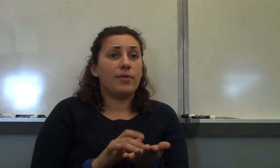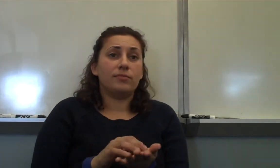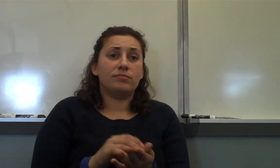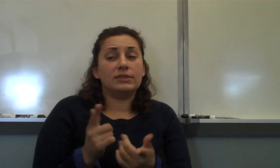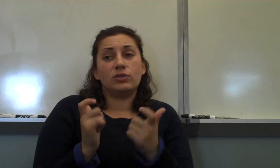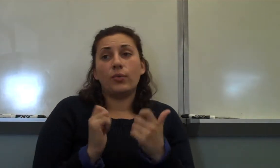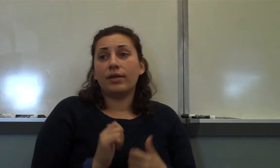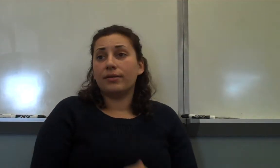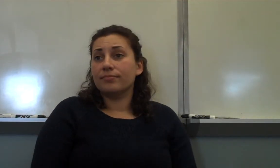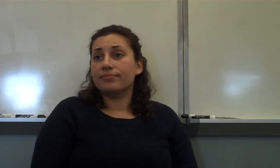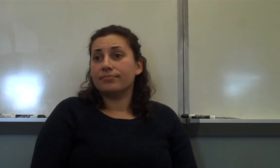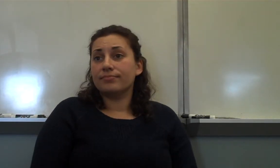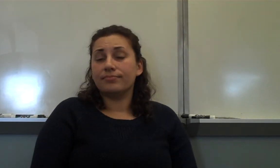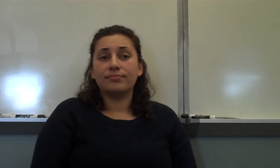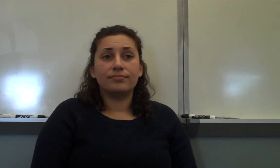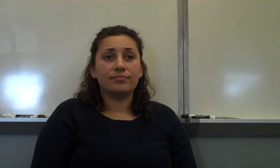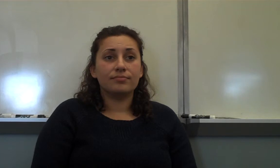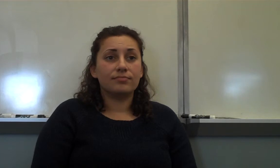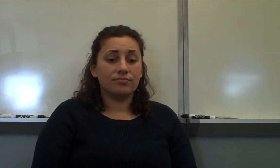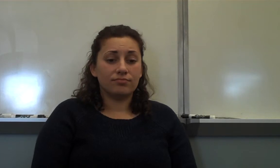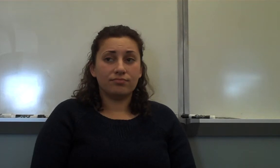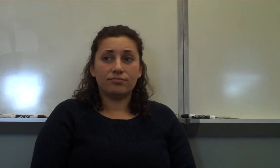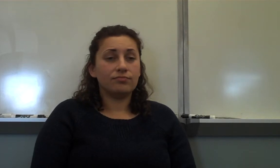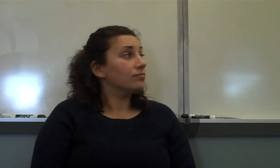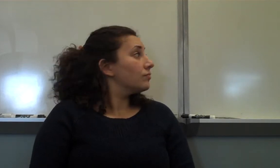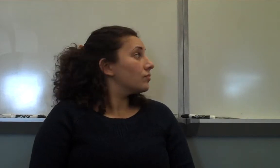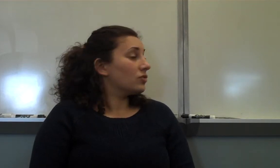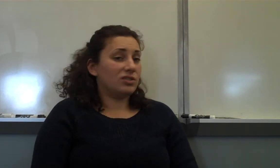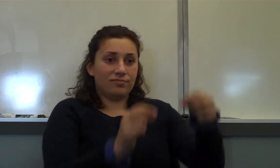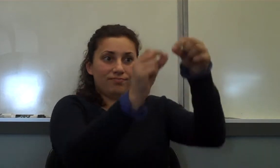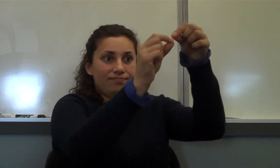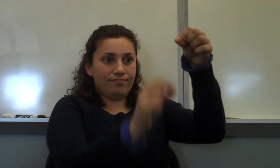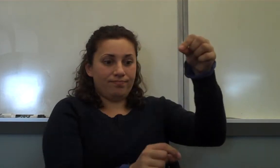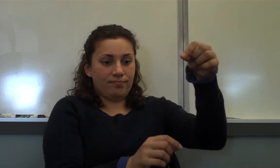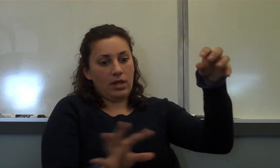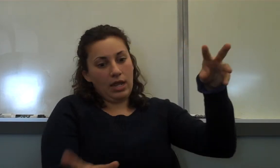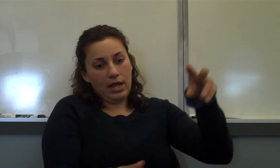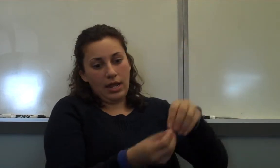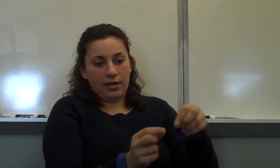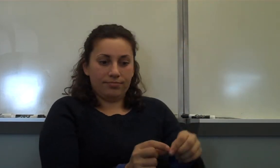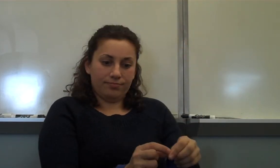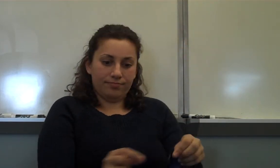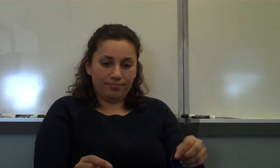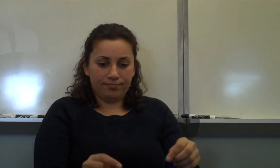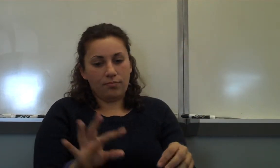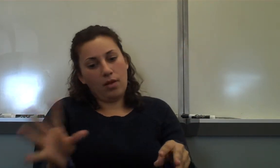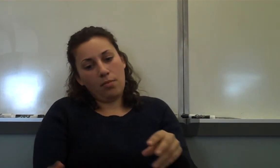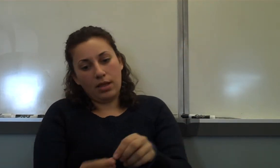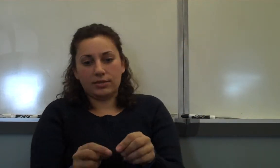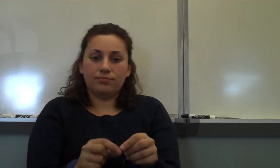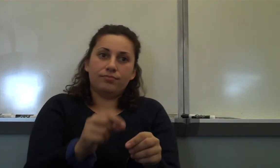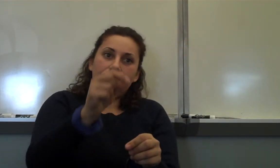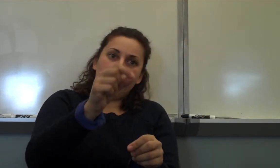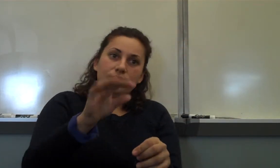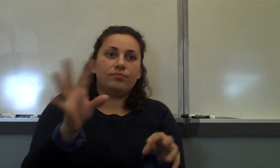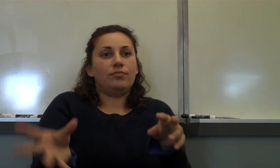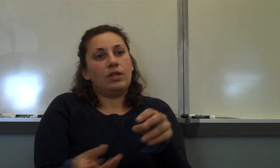on a calculator. Just go around 1.2, push the plus button, 3.62, push the plus